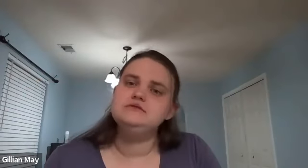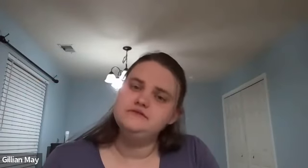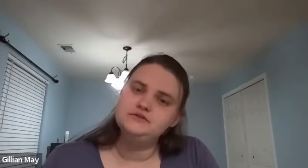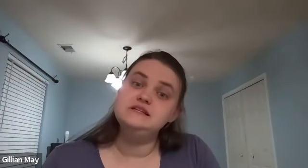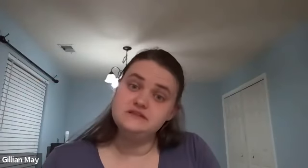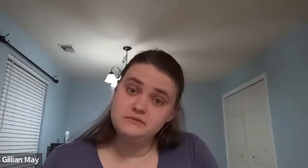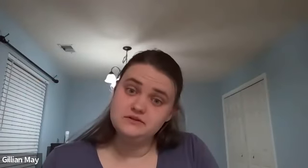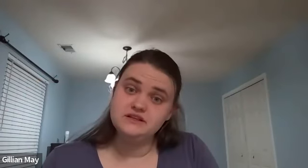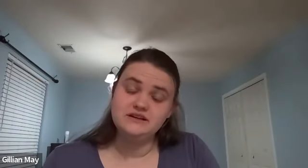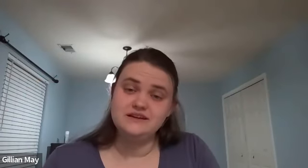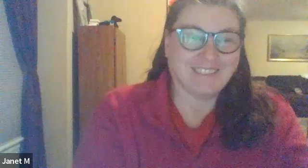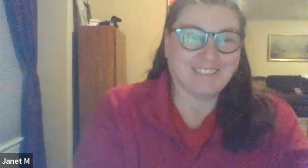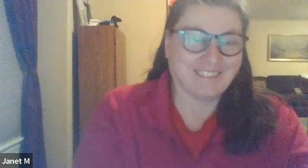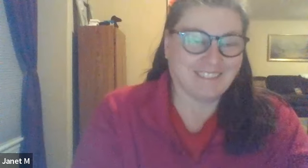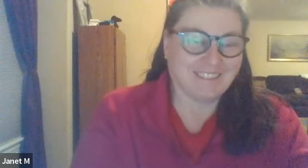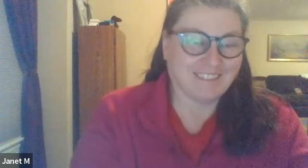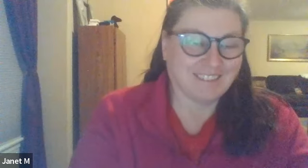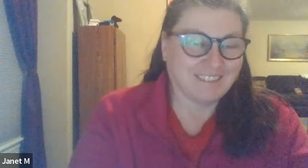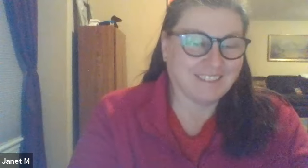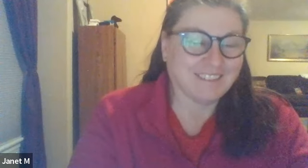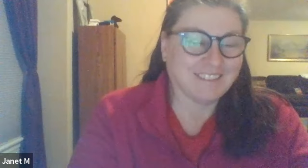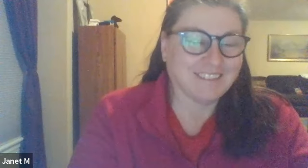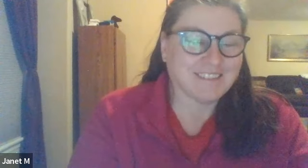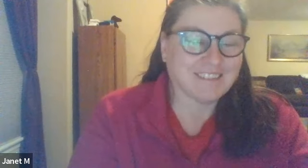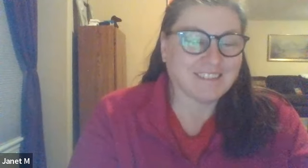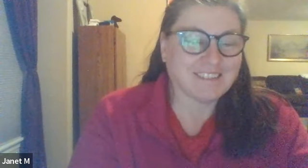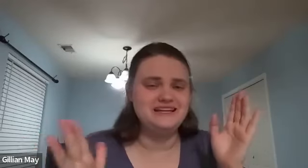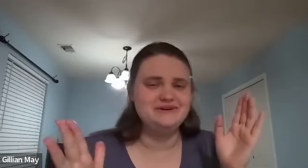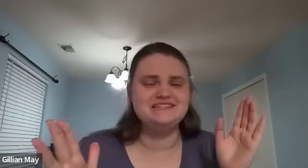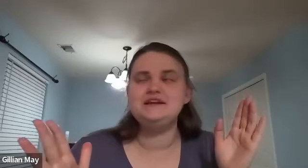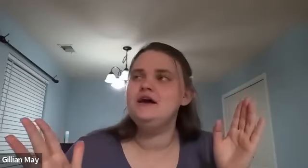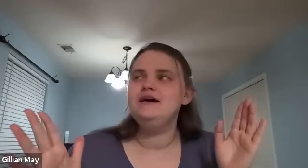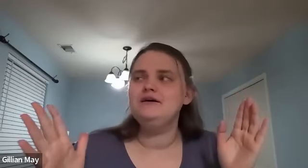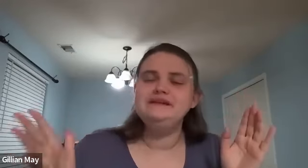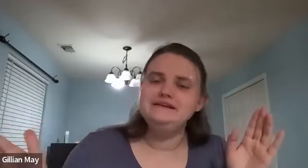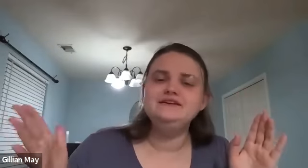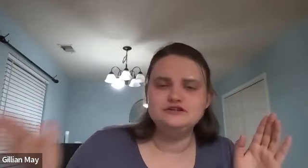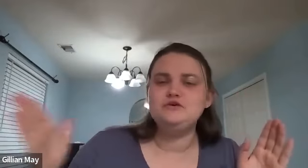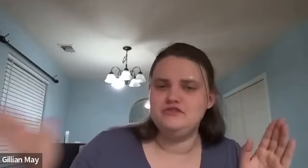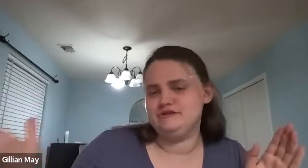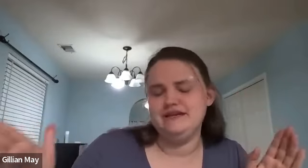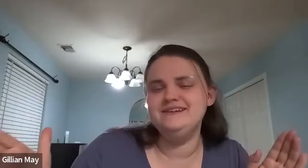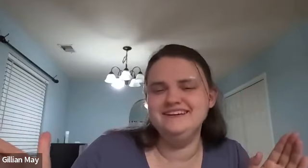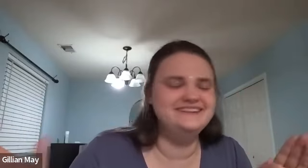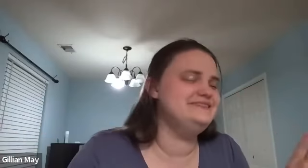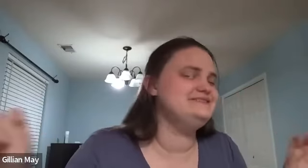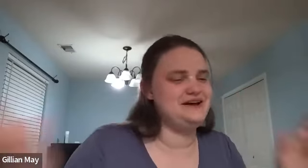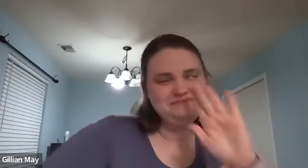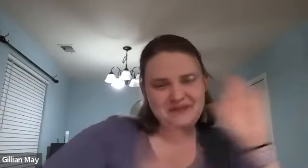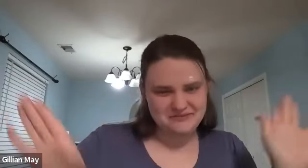reviewed these numbers. Like you guys were like, we needed 11 through 20, but it's like, we needed also 1 through 10. So, but